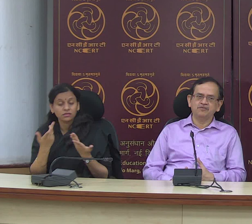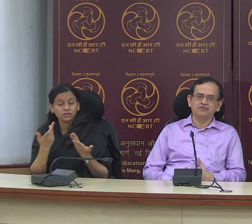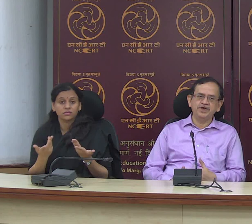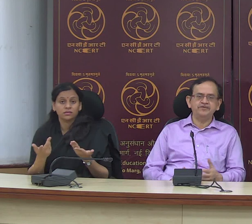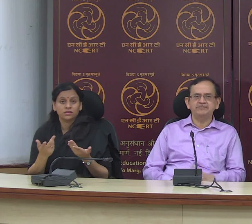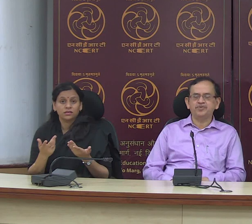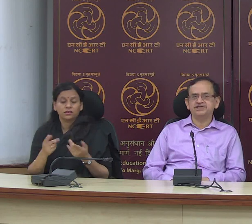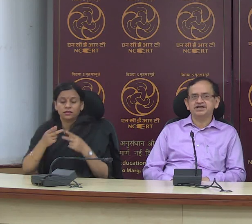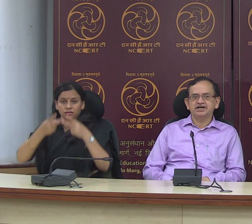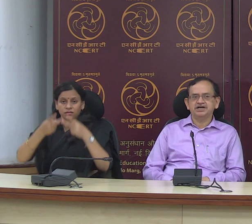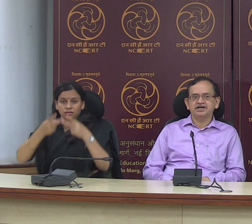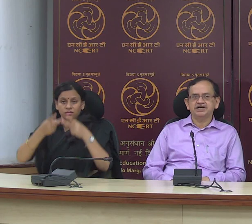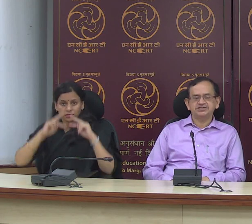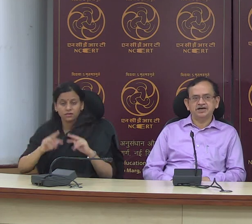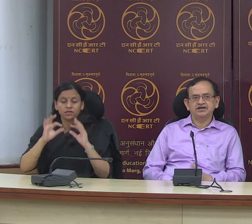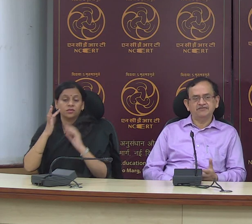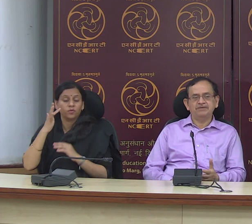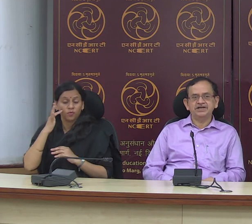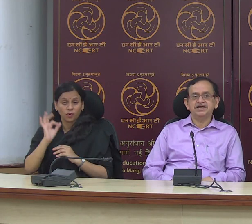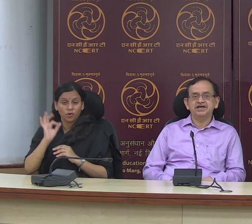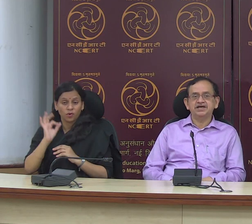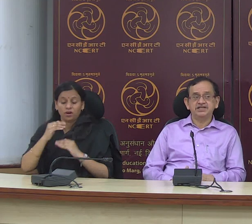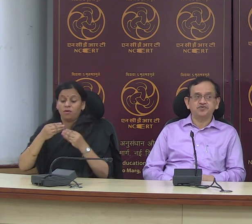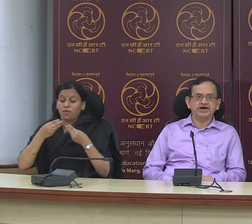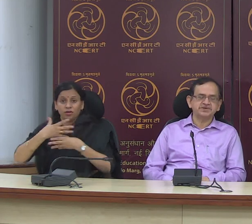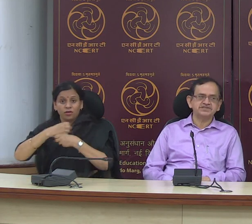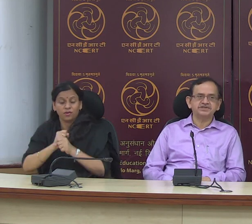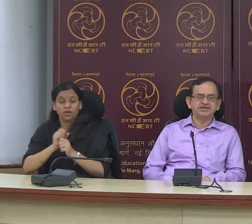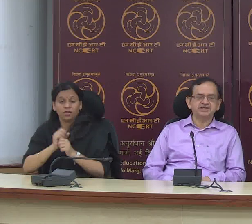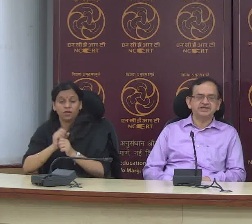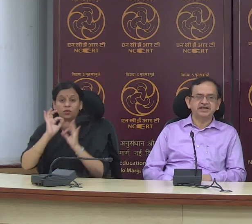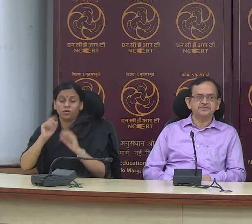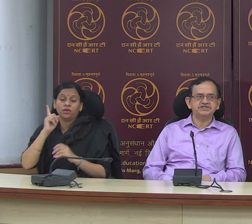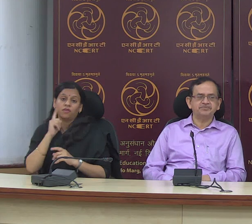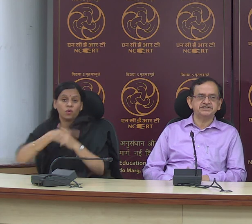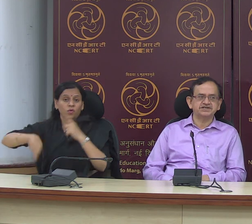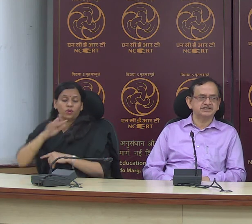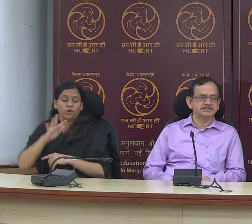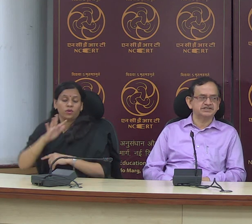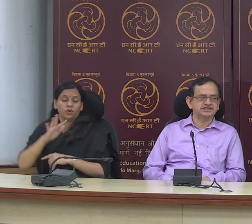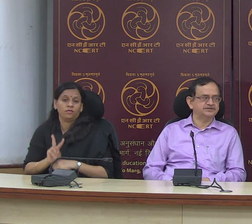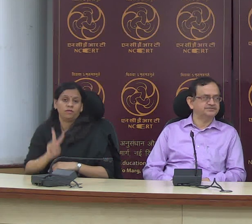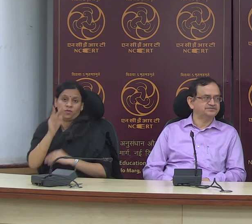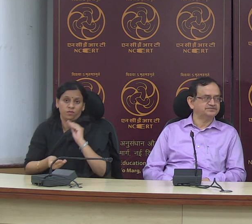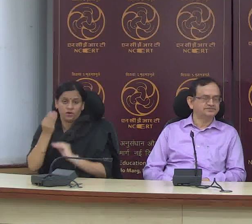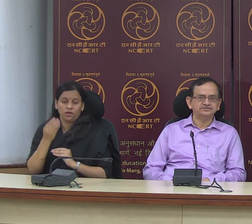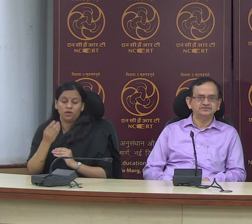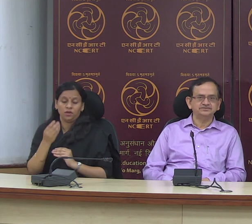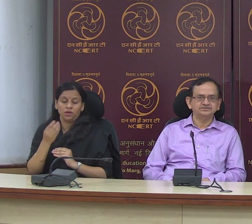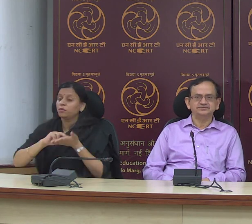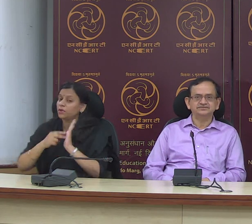a very, very important development insofar as persons with hearing and speech impairments is concerned. So we can